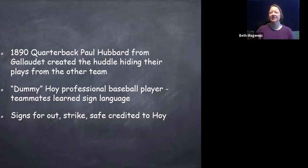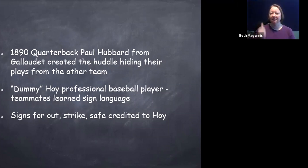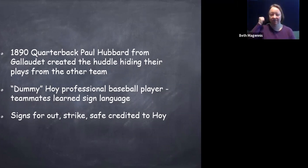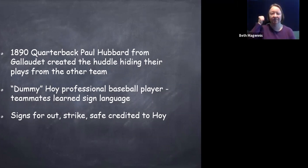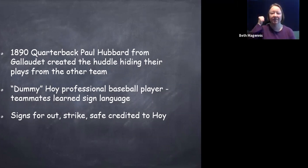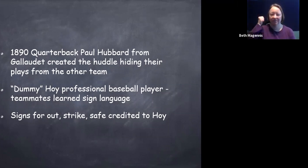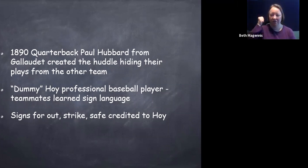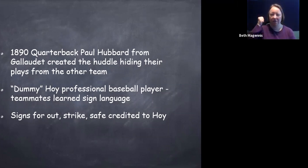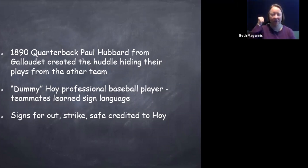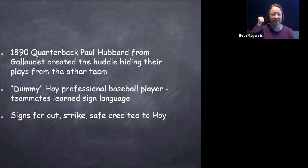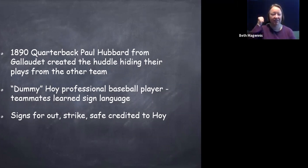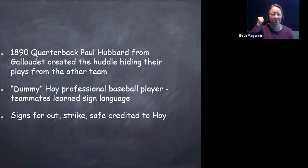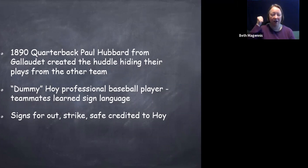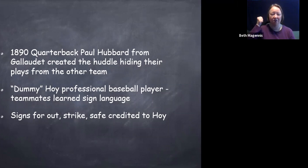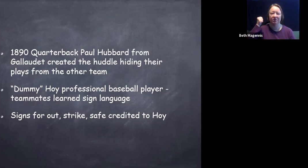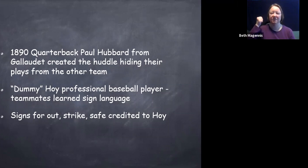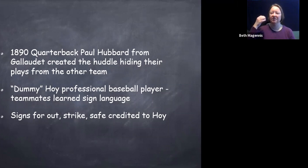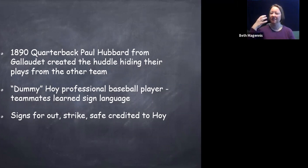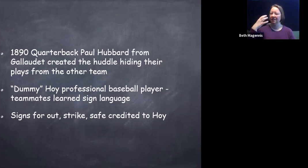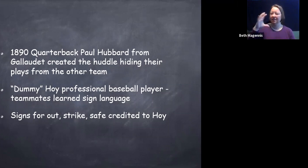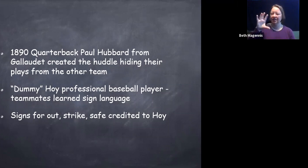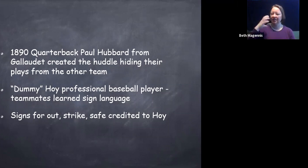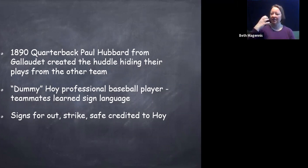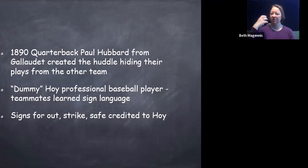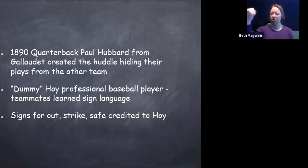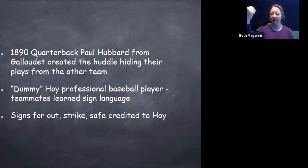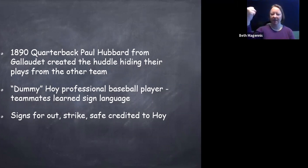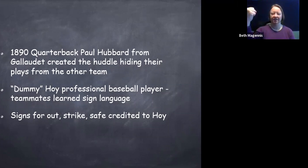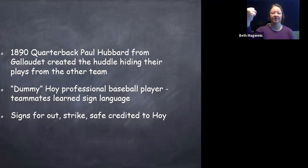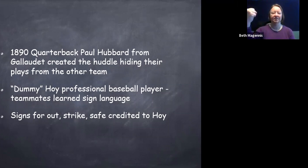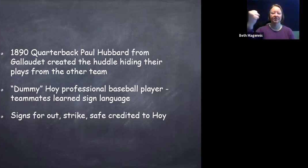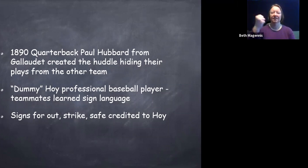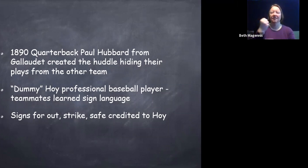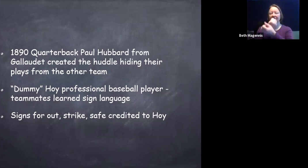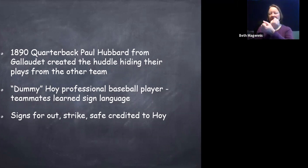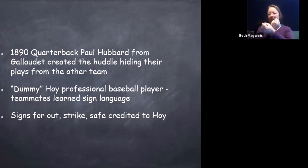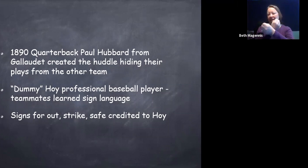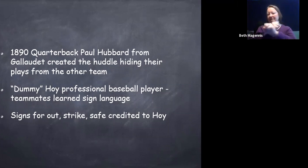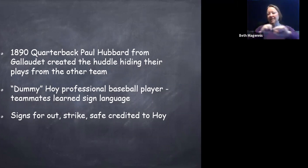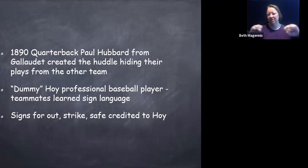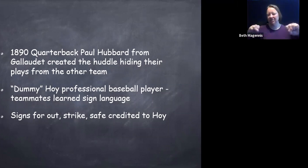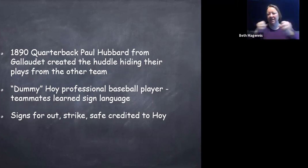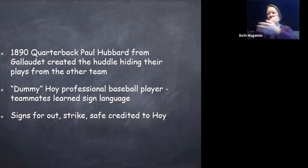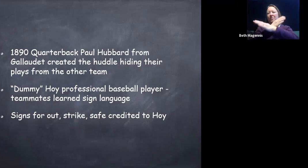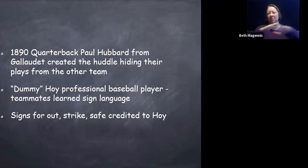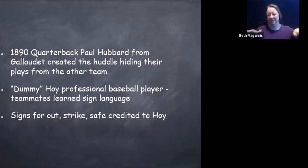did, invent the sign for out, and then strike, and either safe or